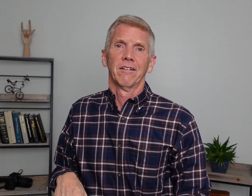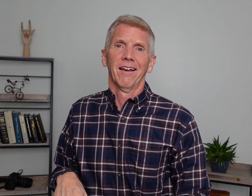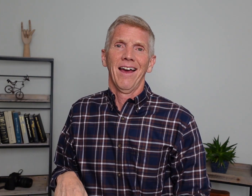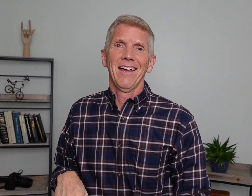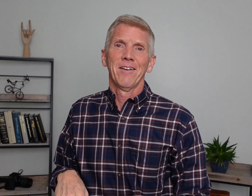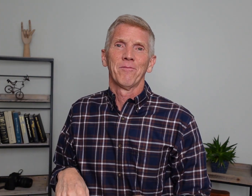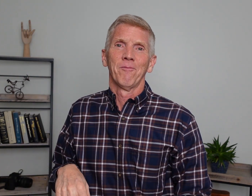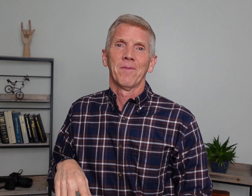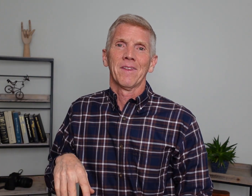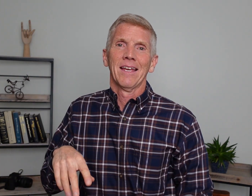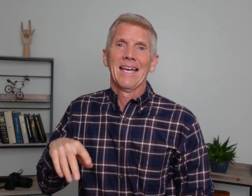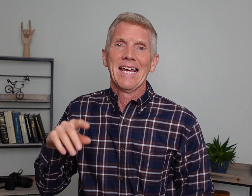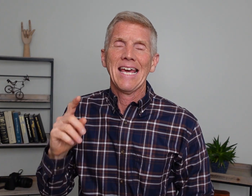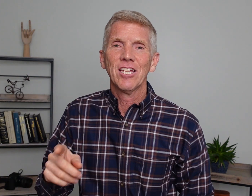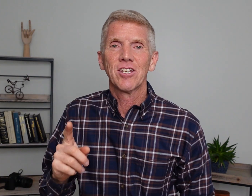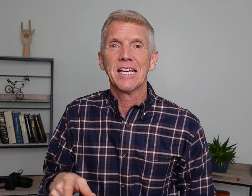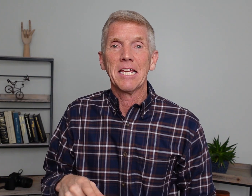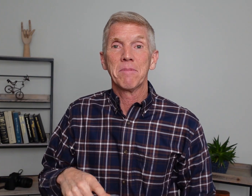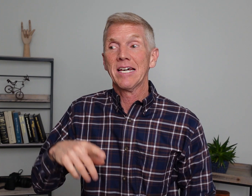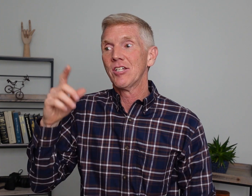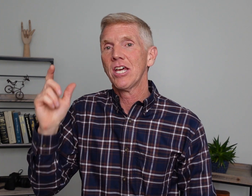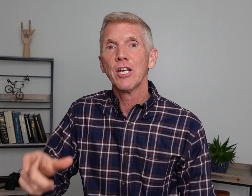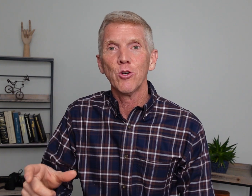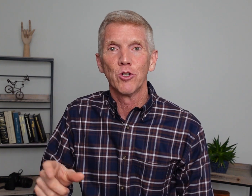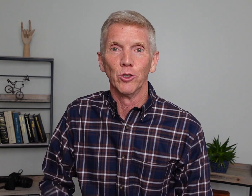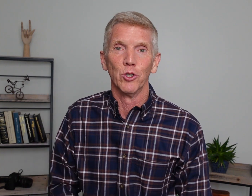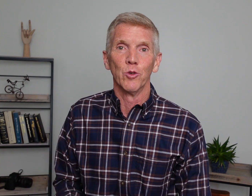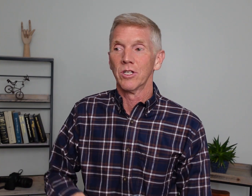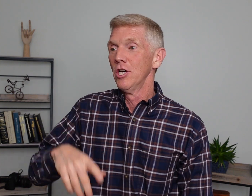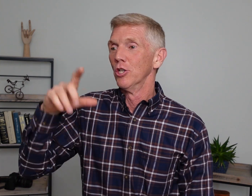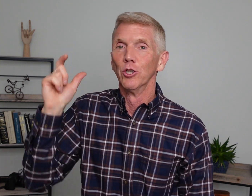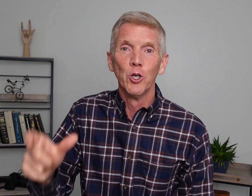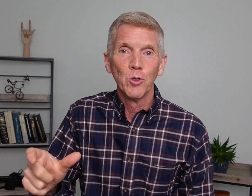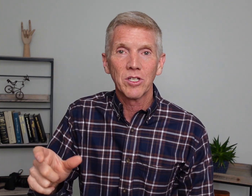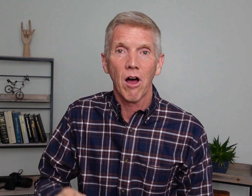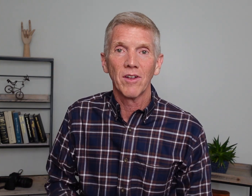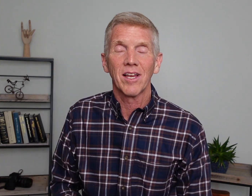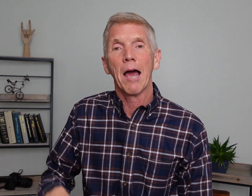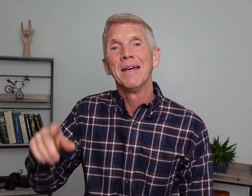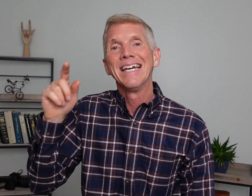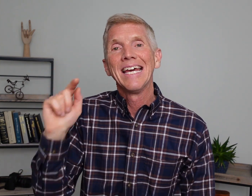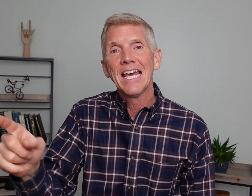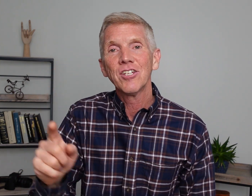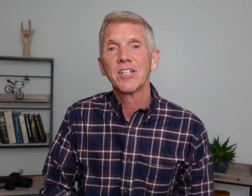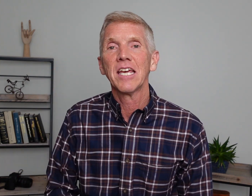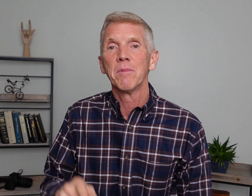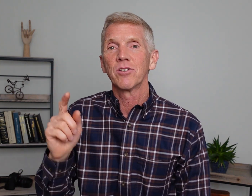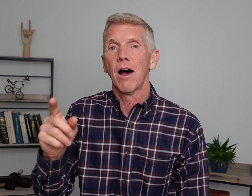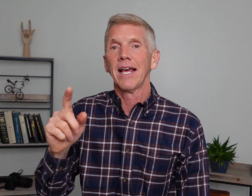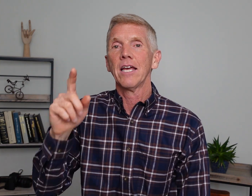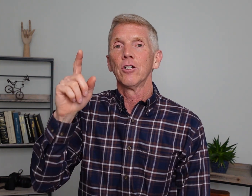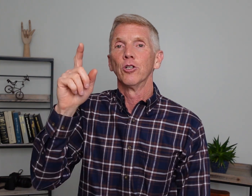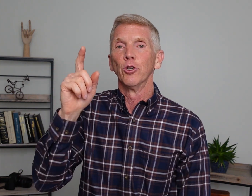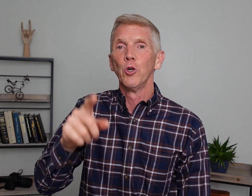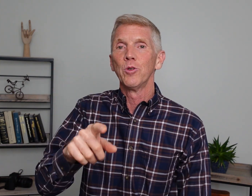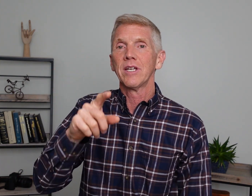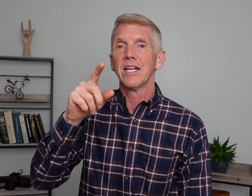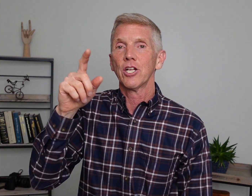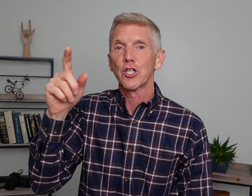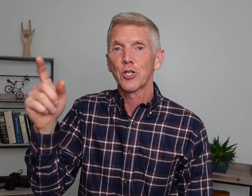Okay, his team continues to lose, loses all the time. His team is on a losing